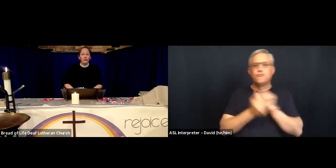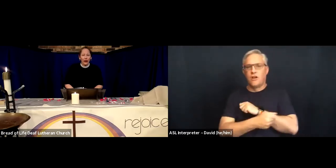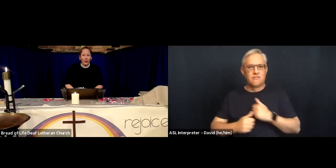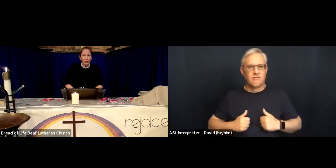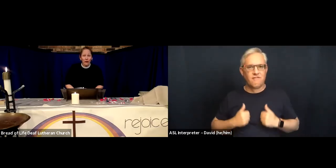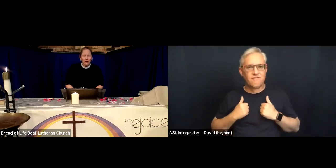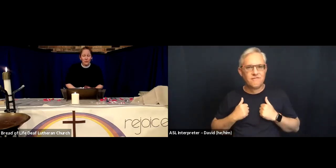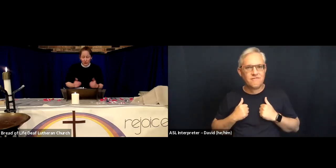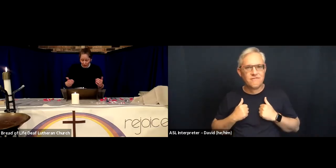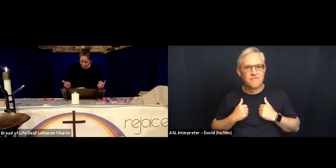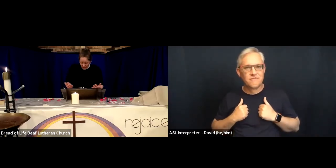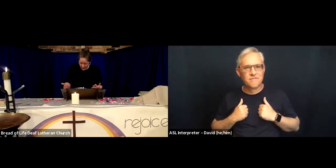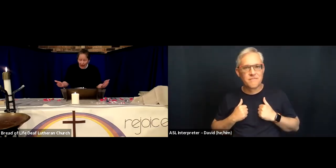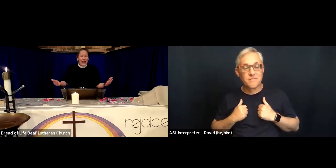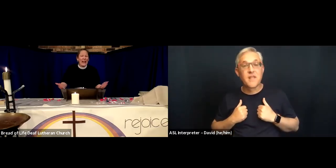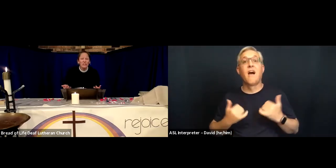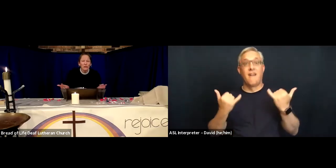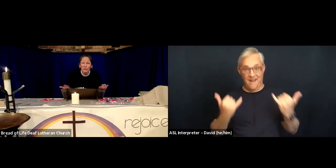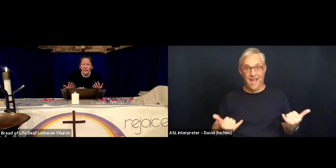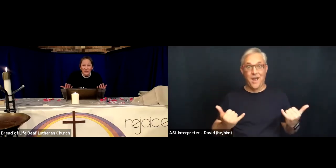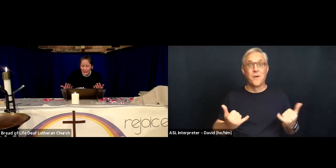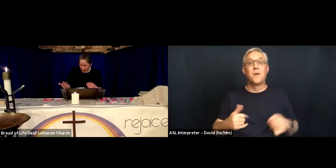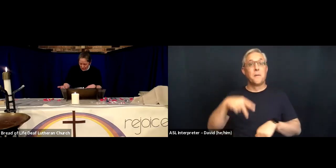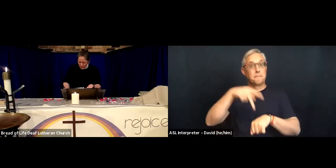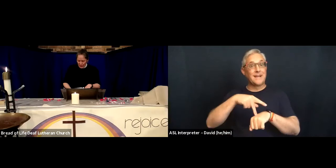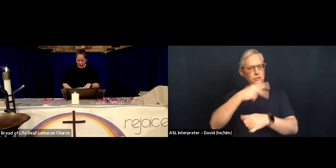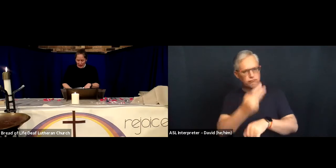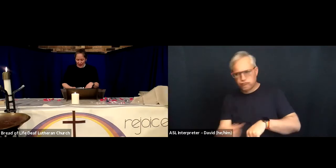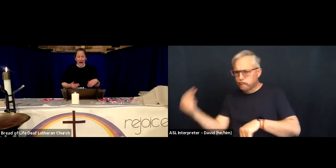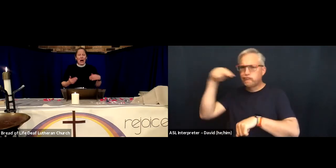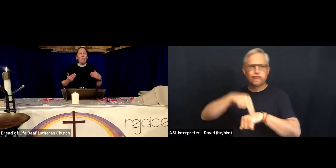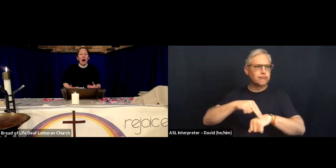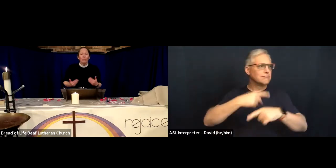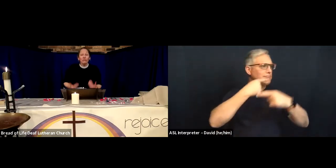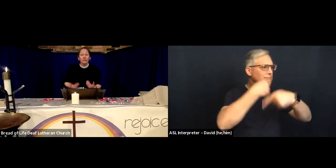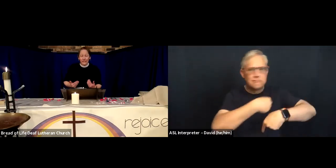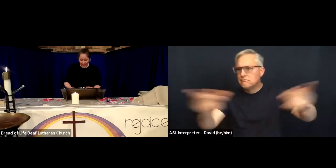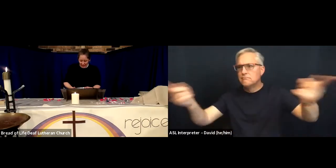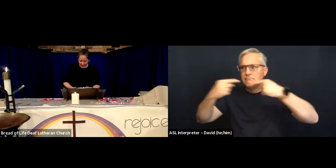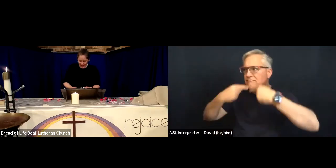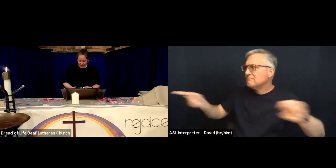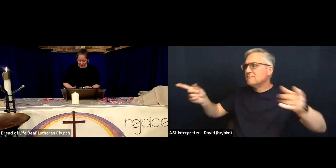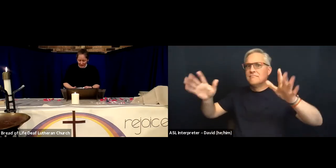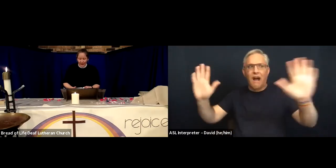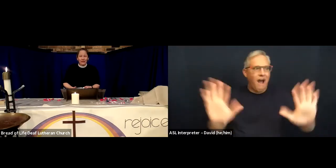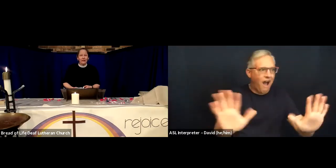And so now, Peter wants everyone else to know how powerful it